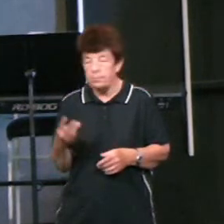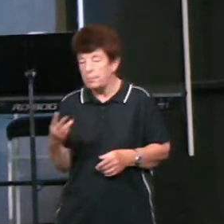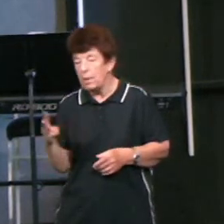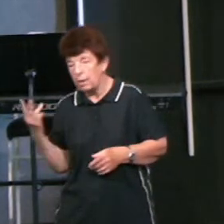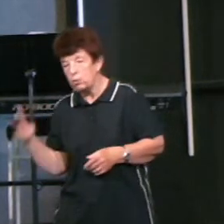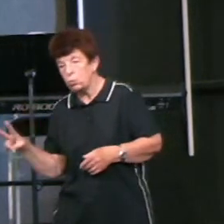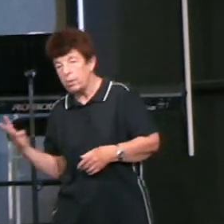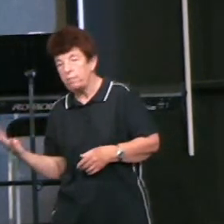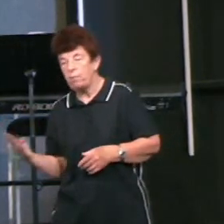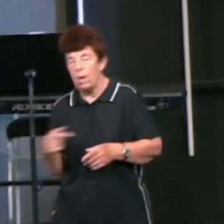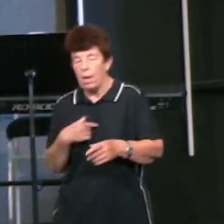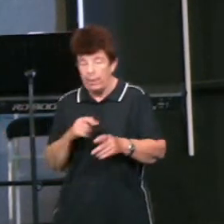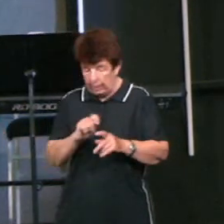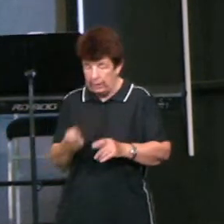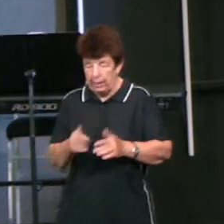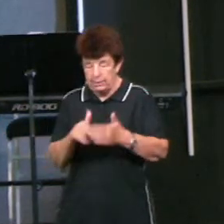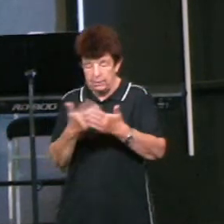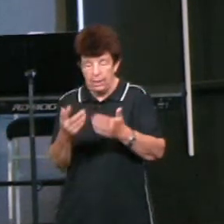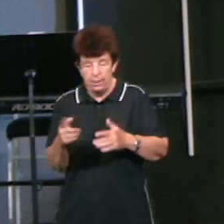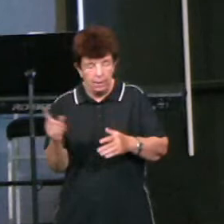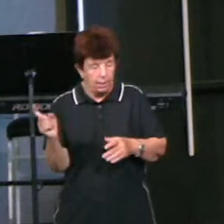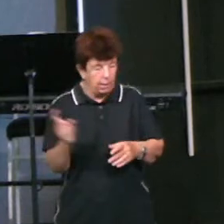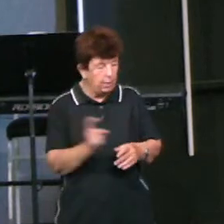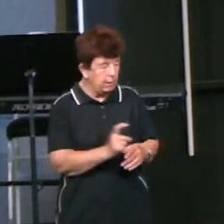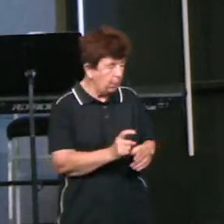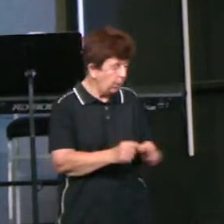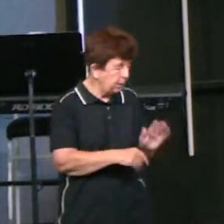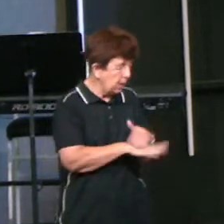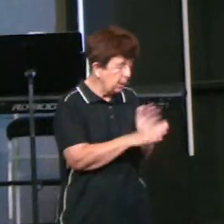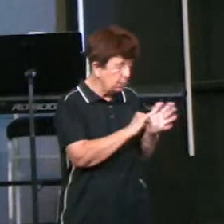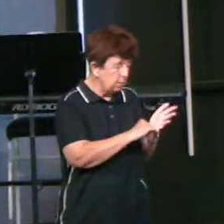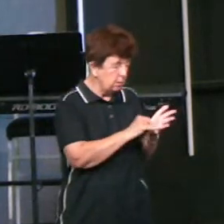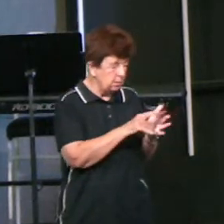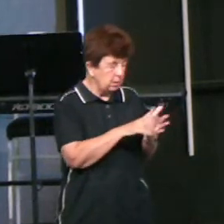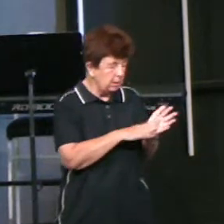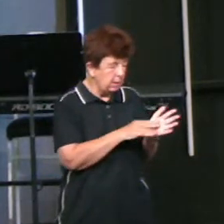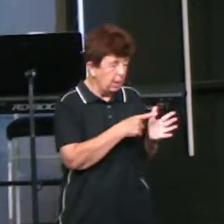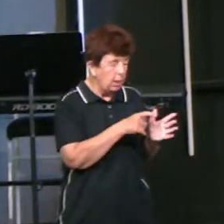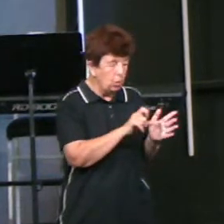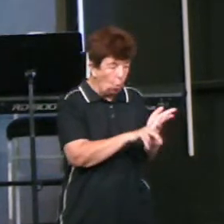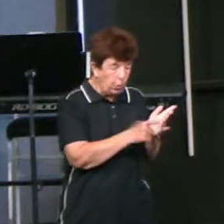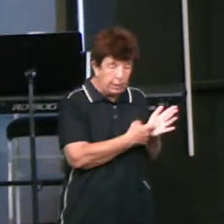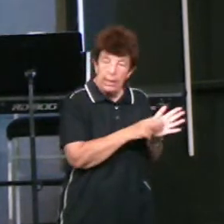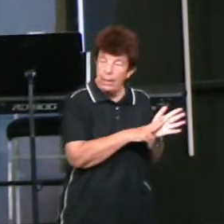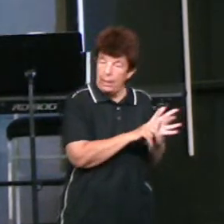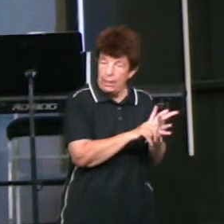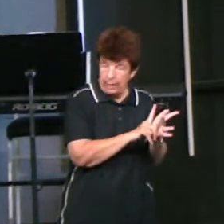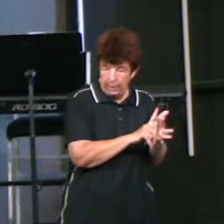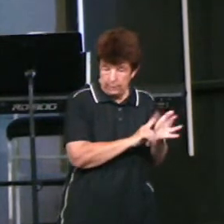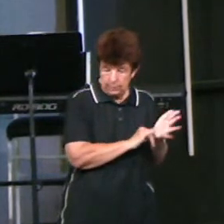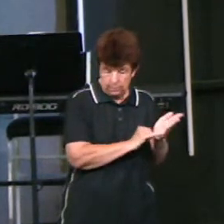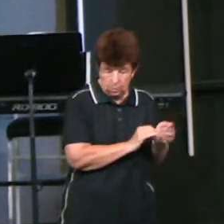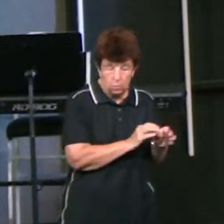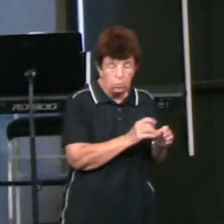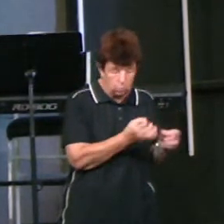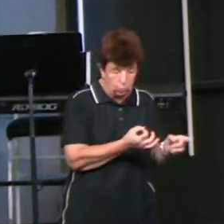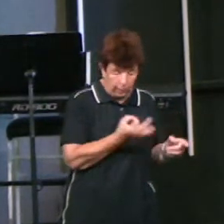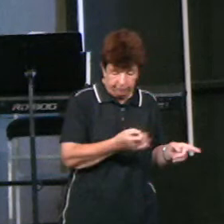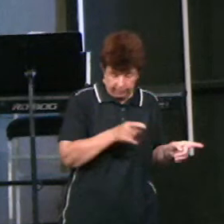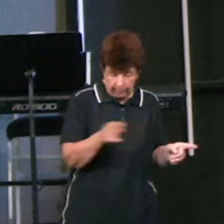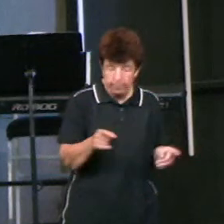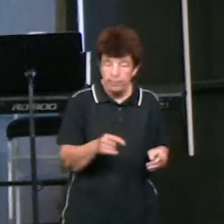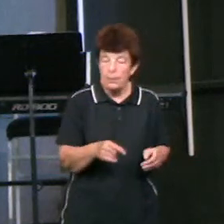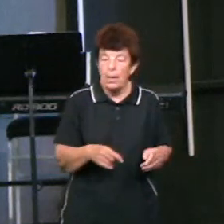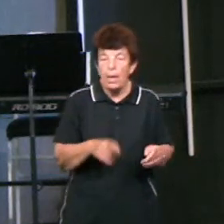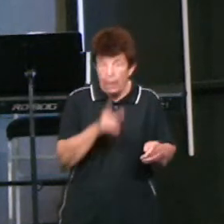23 and 24. And on the following day, they entered Caesarea. Cornelius was expecting them and had called together